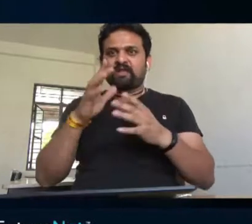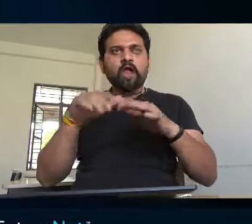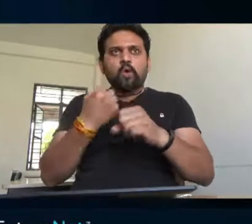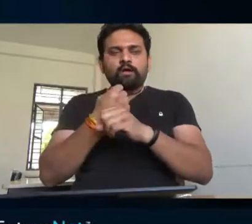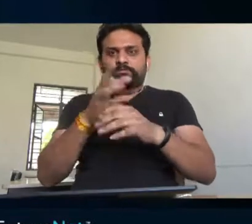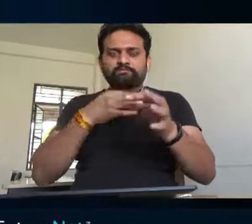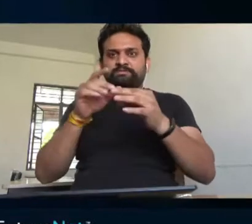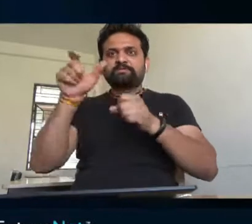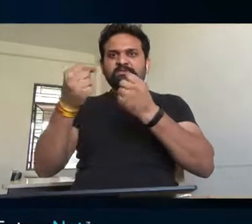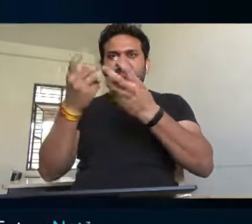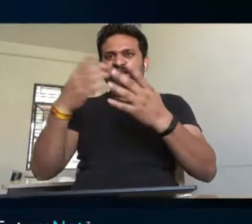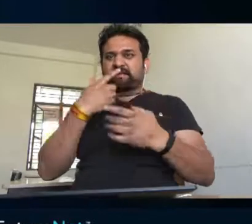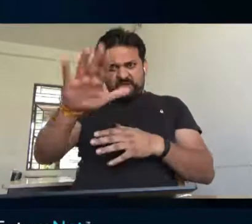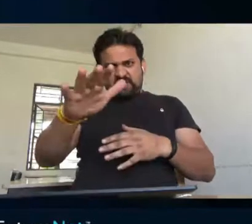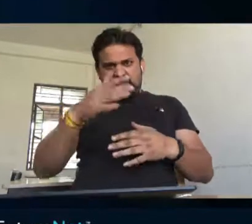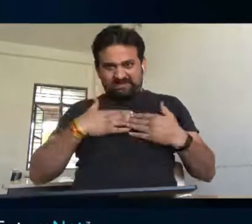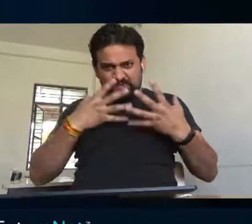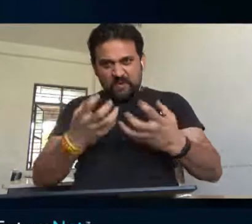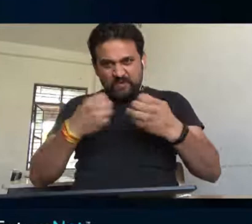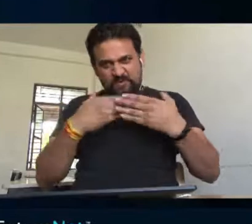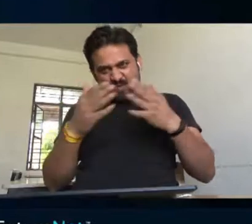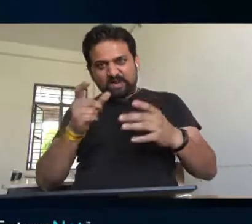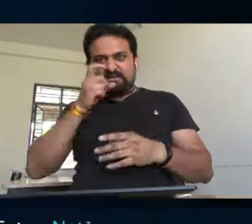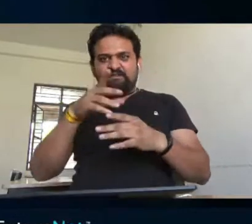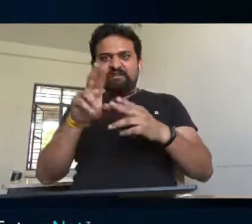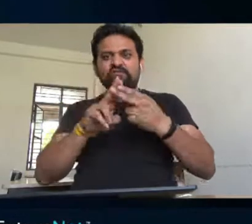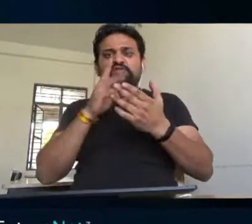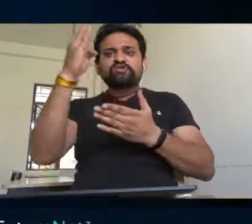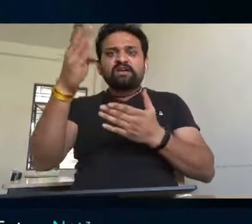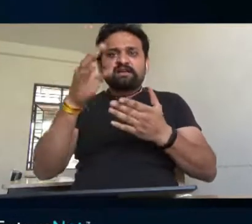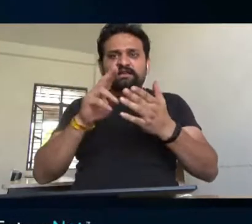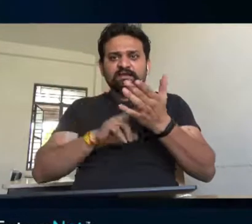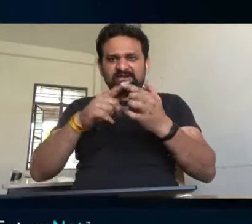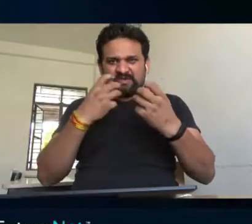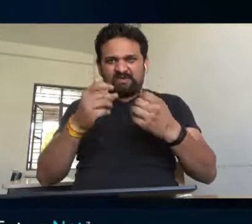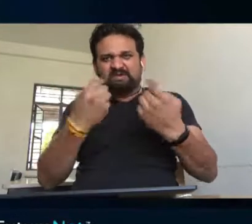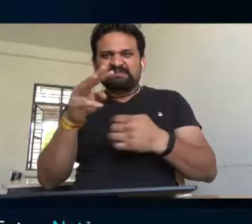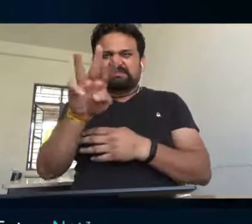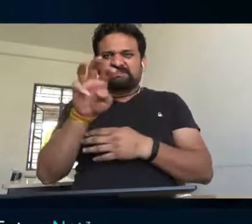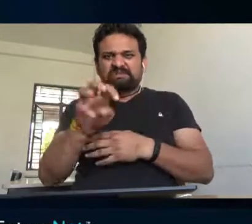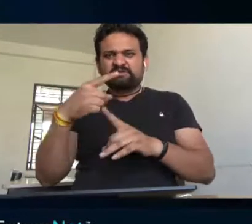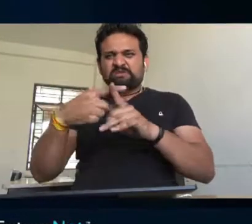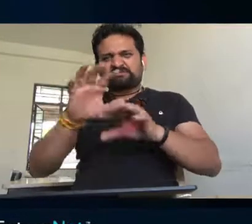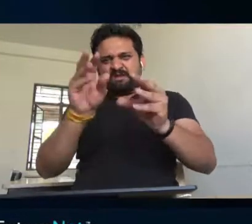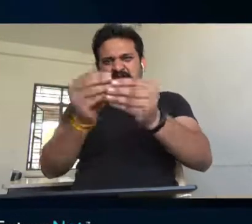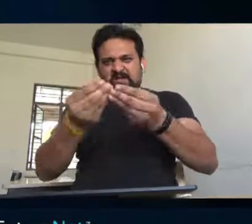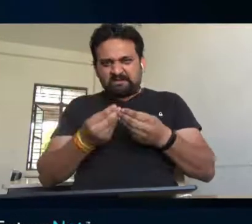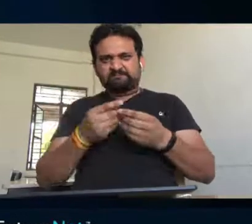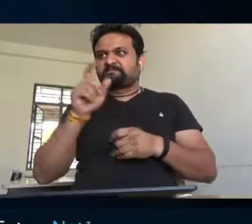Then we will inform you. And if you are interested to open in FutureNet Cafe, but of course I